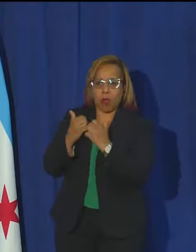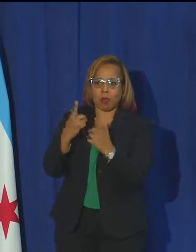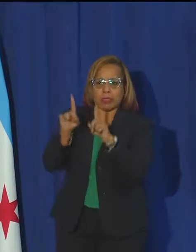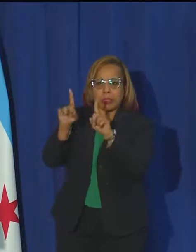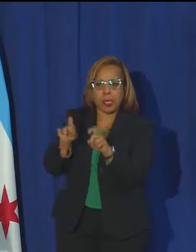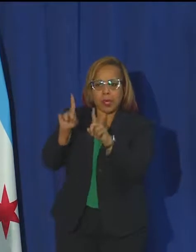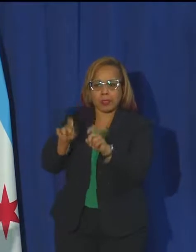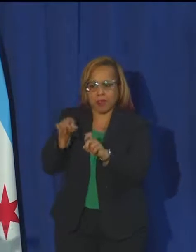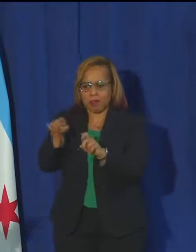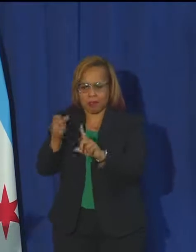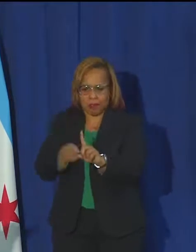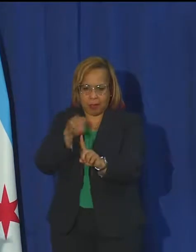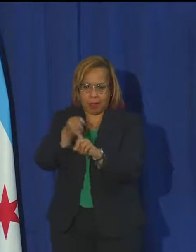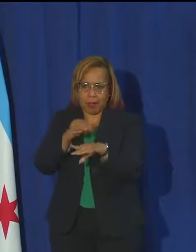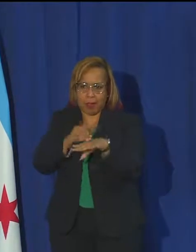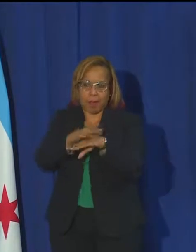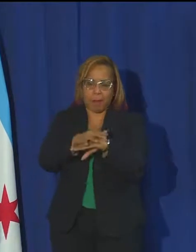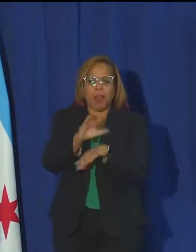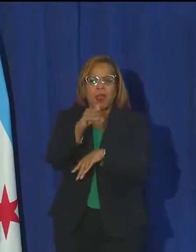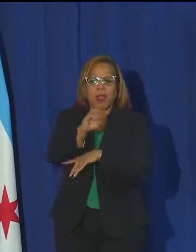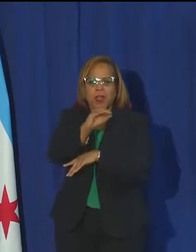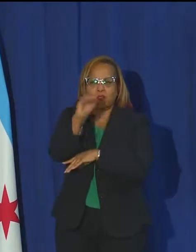testing impacts case rate.